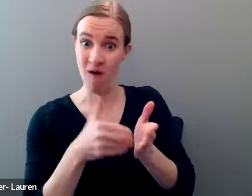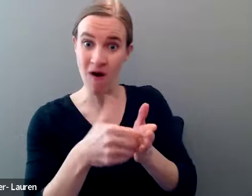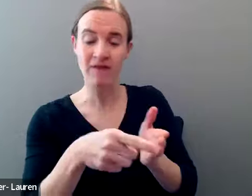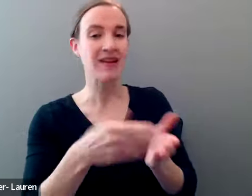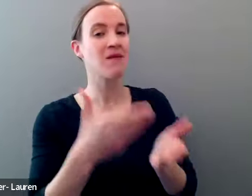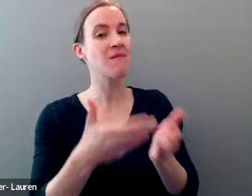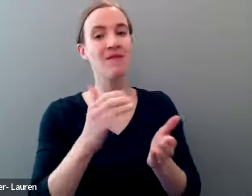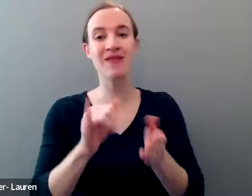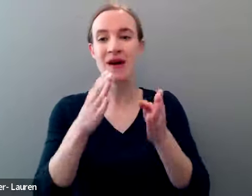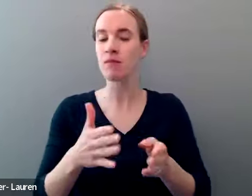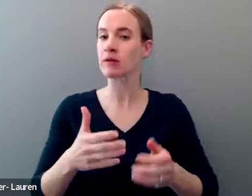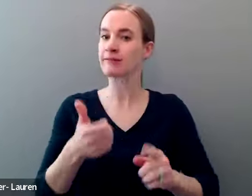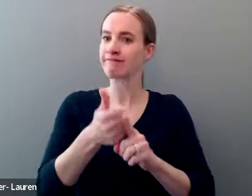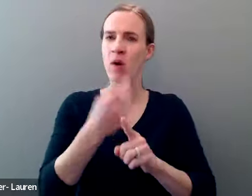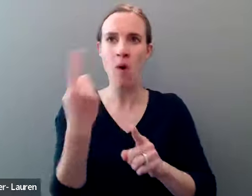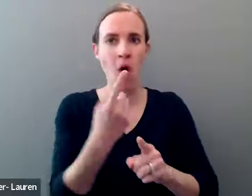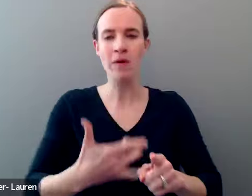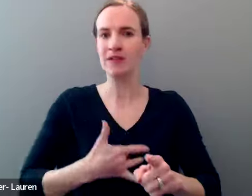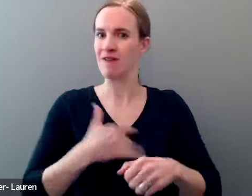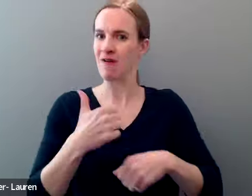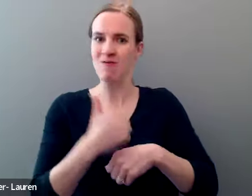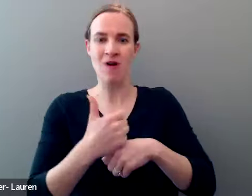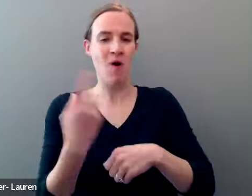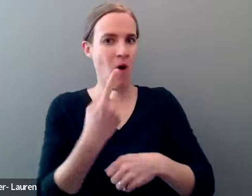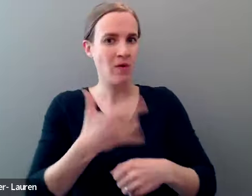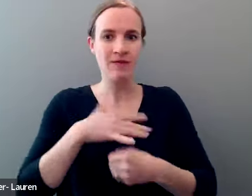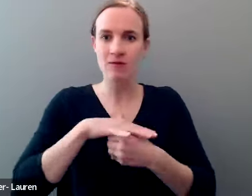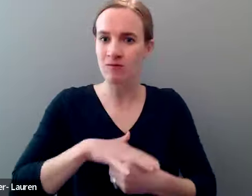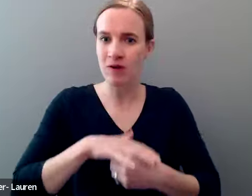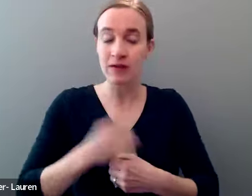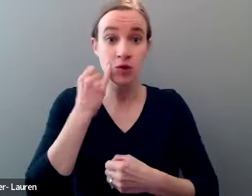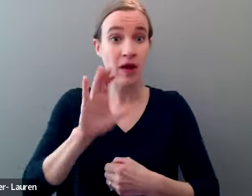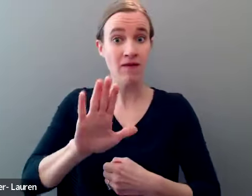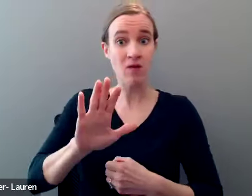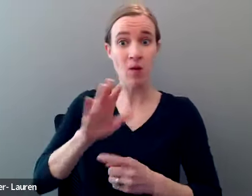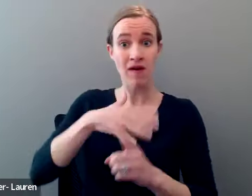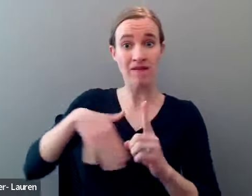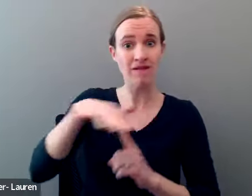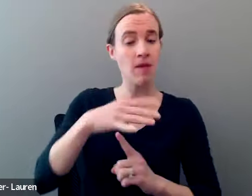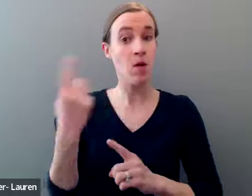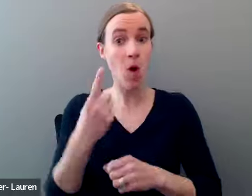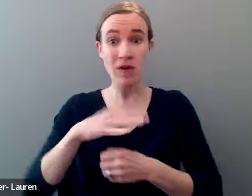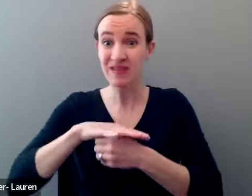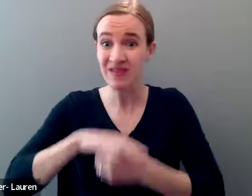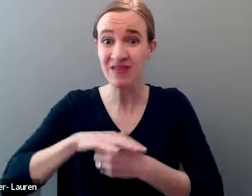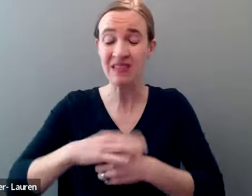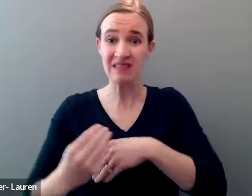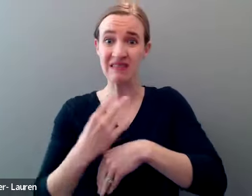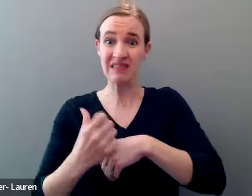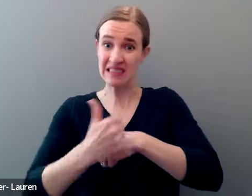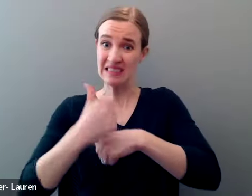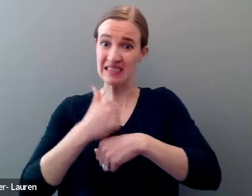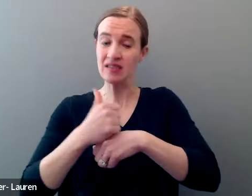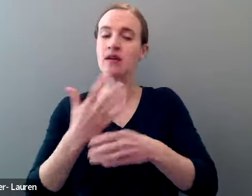a threatening situation, um, then figuring out your support system so that you can access